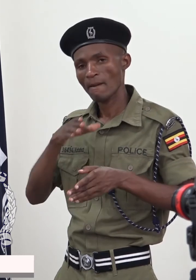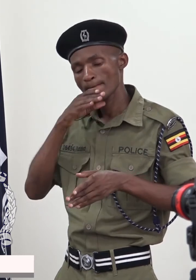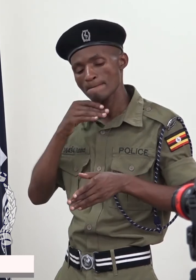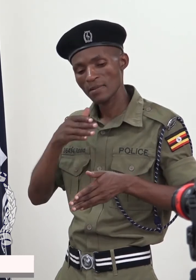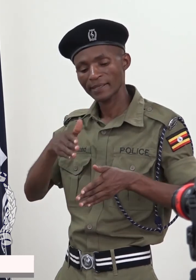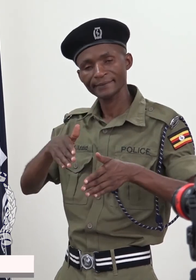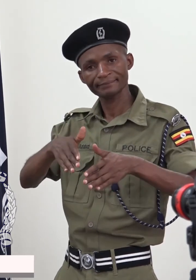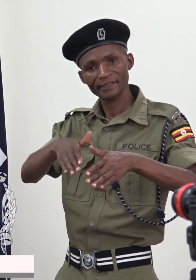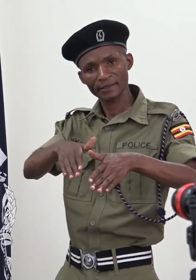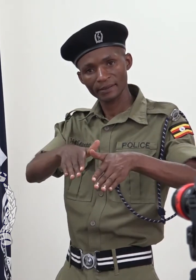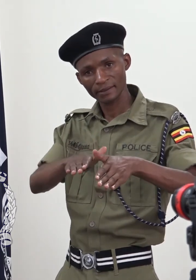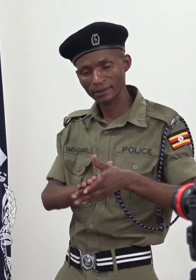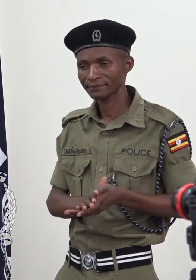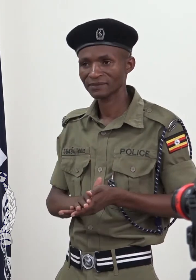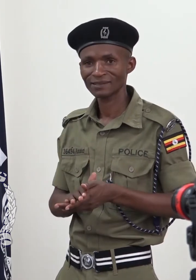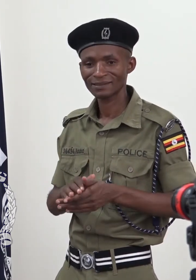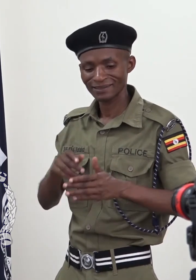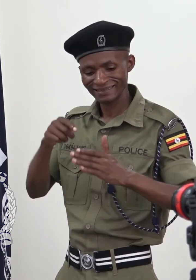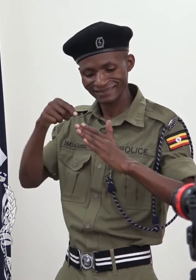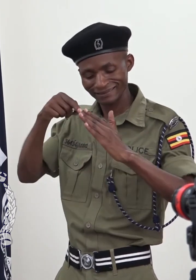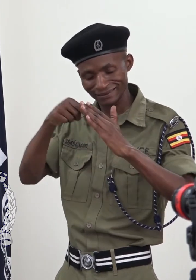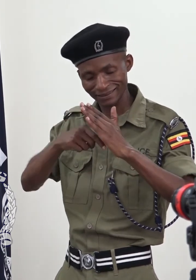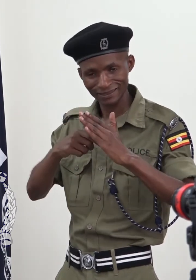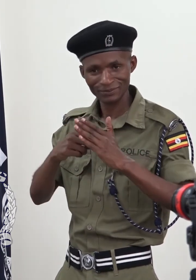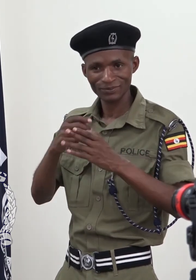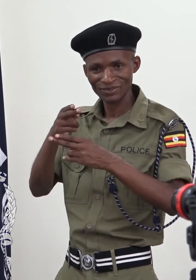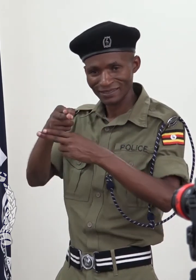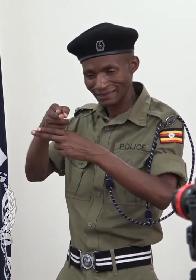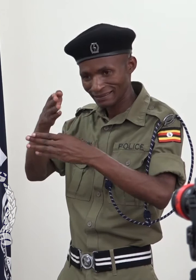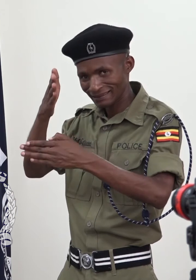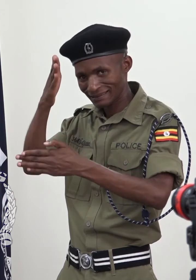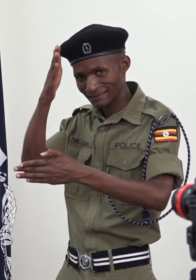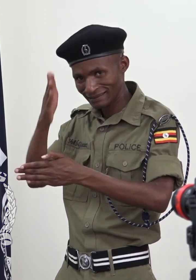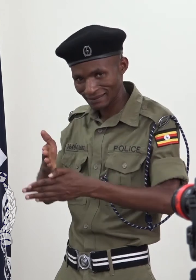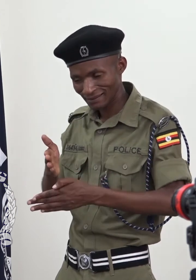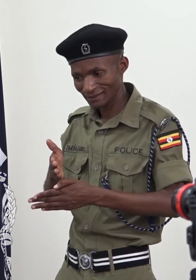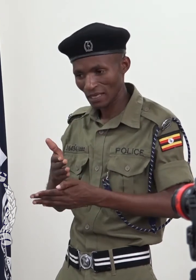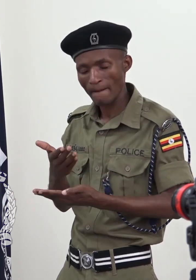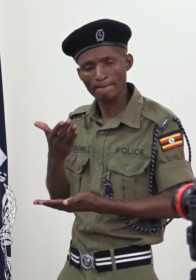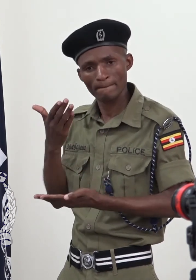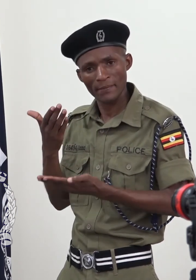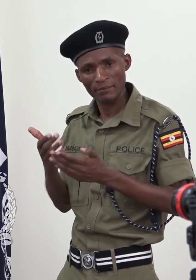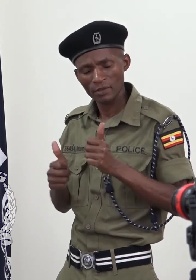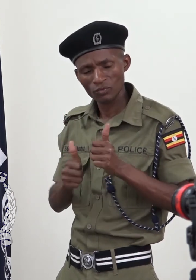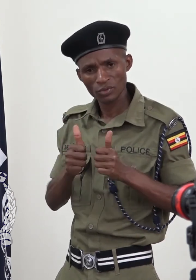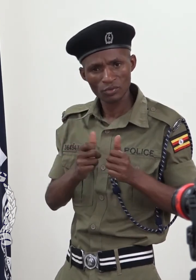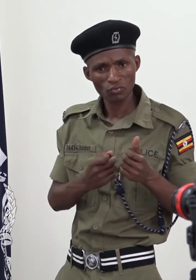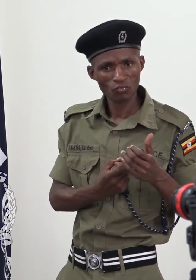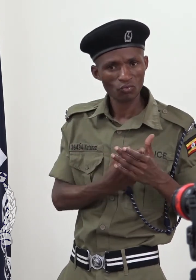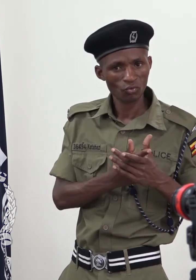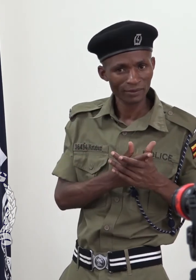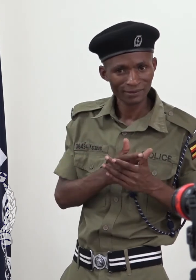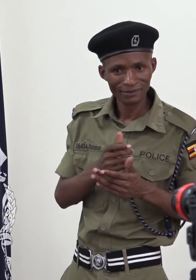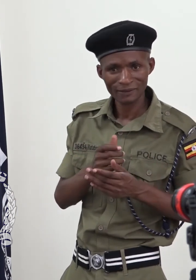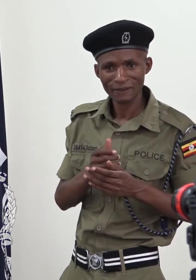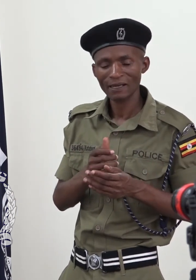He also had a deep cut on the forehead, which could have been out of a sharp